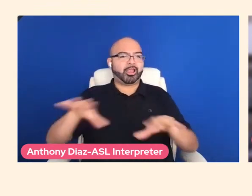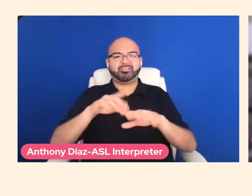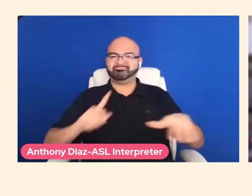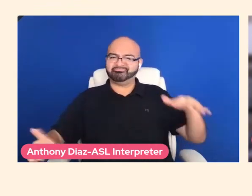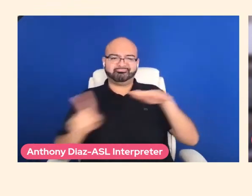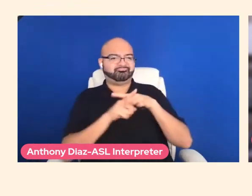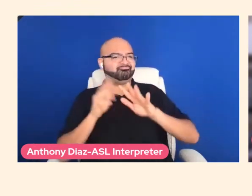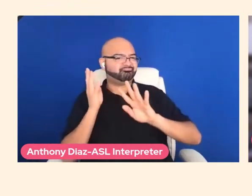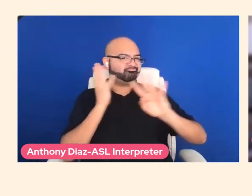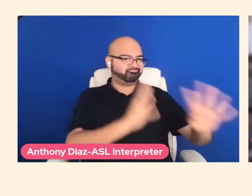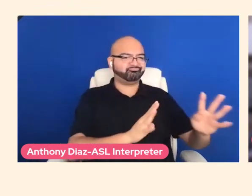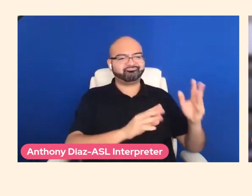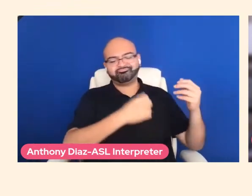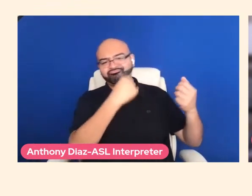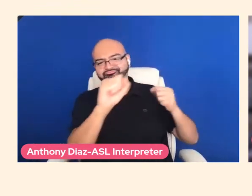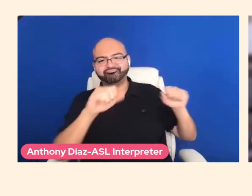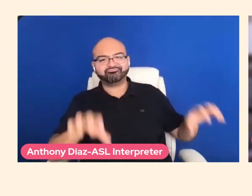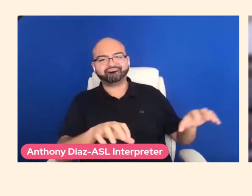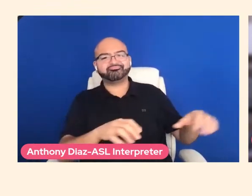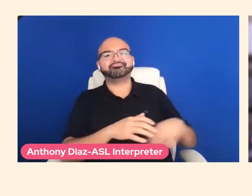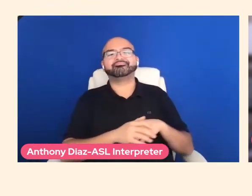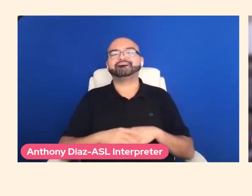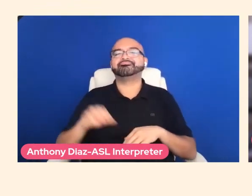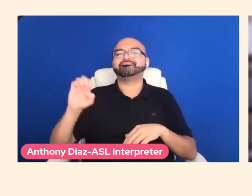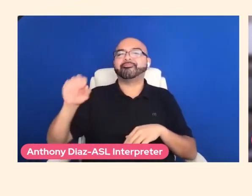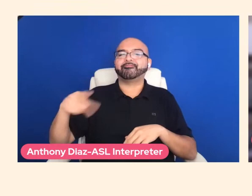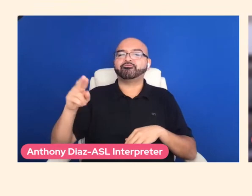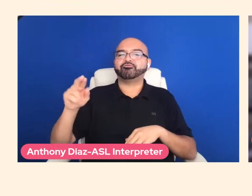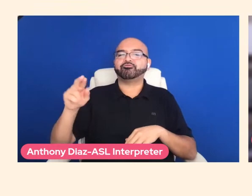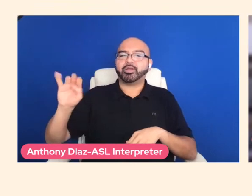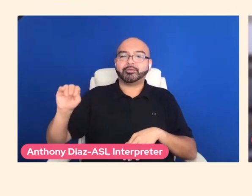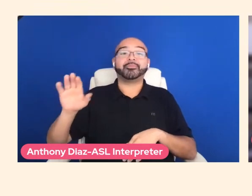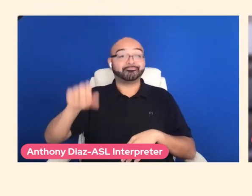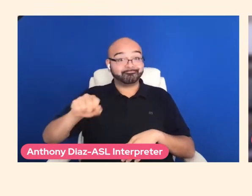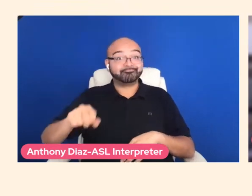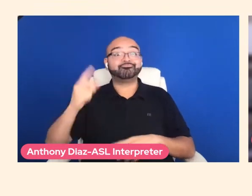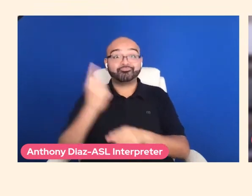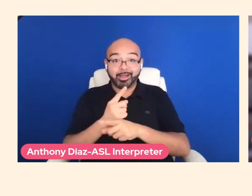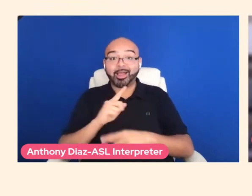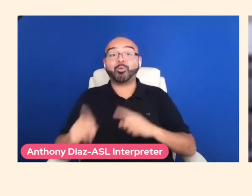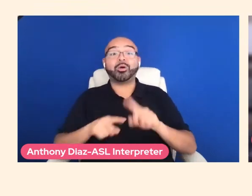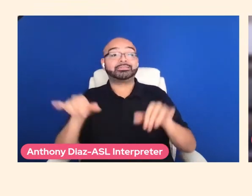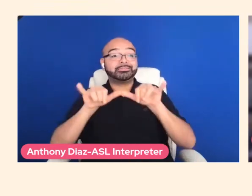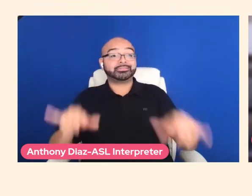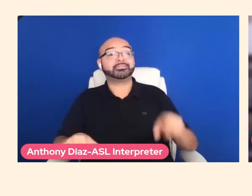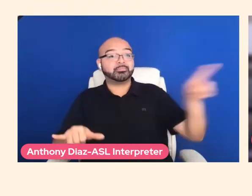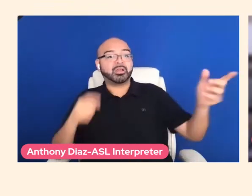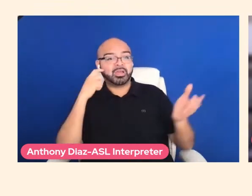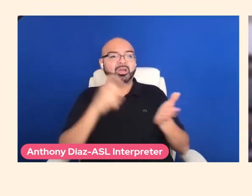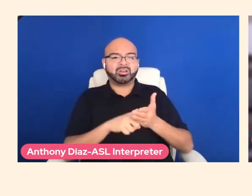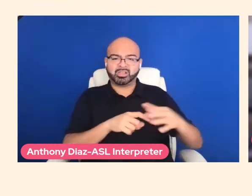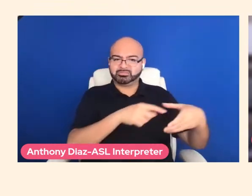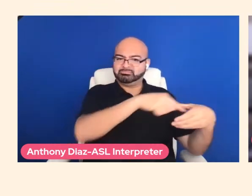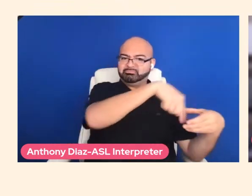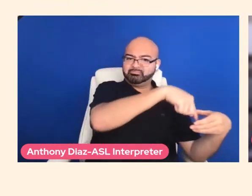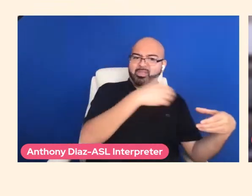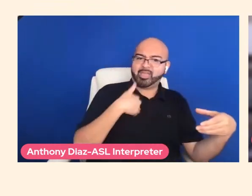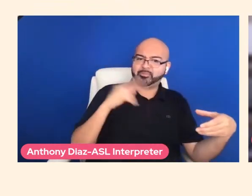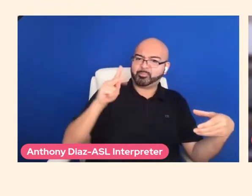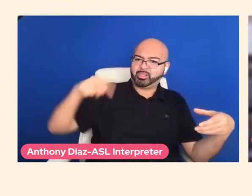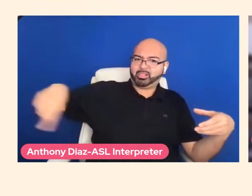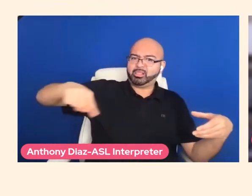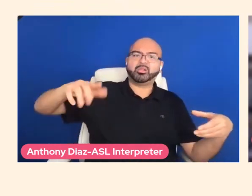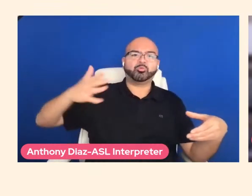that there are people accounting for that person, right? Like if you are making noise and there are people out on the streets making noise